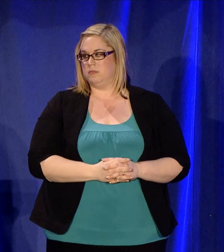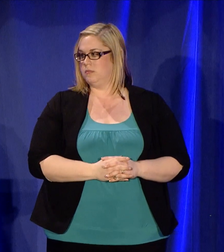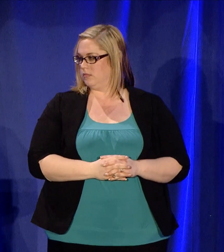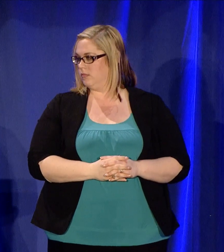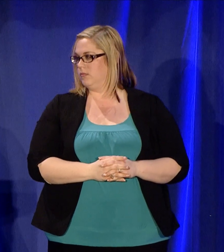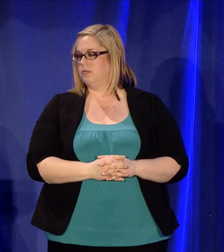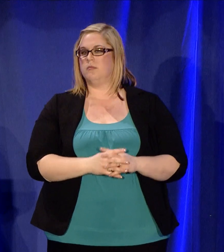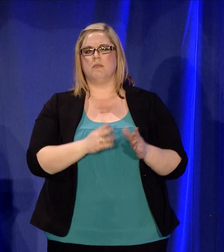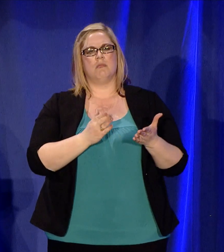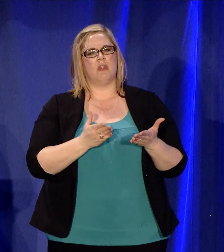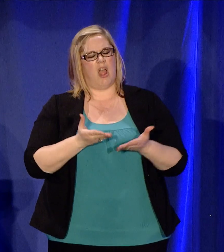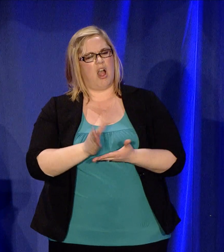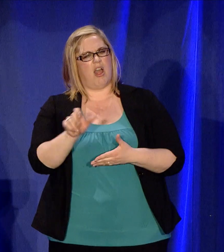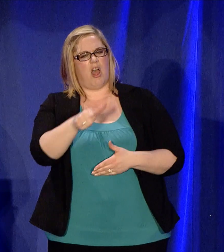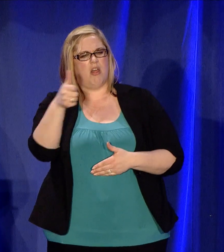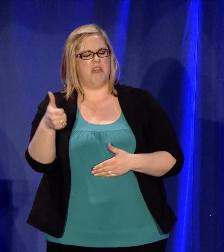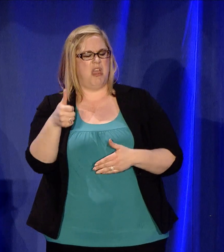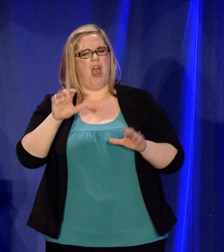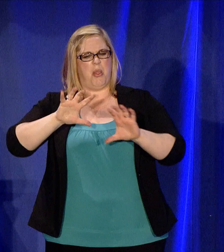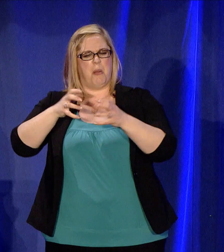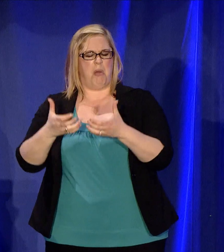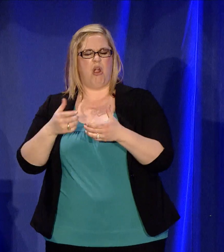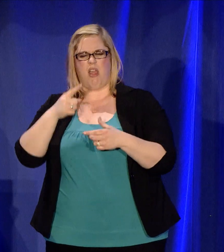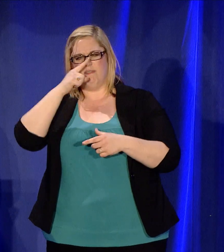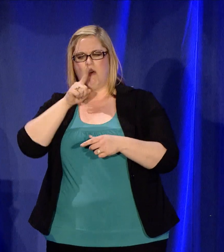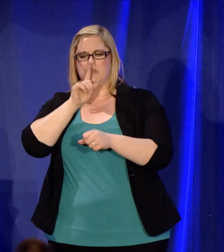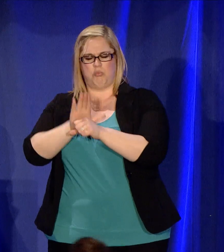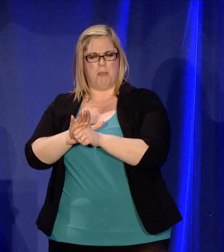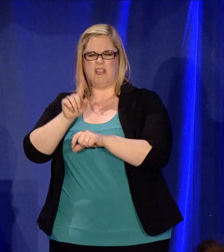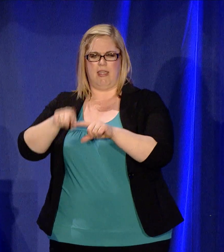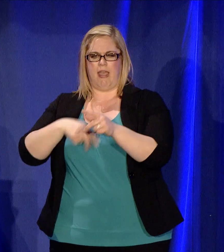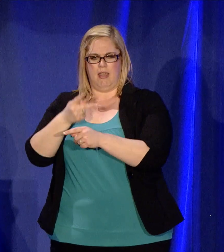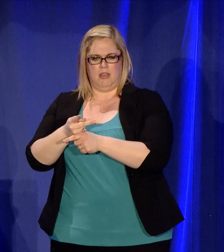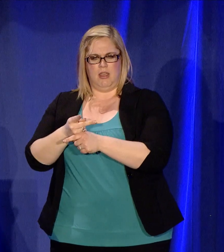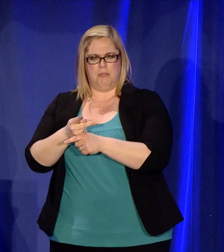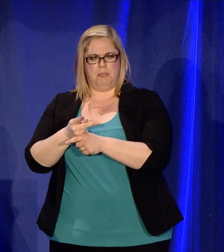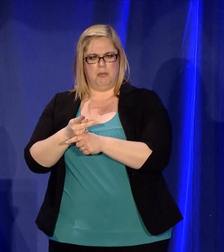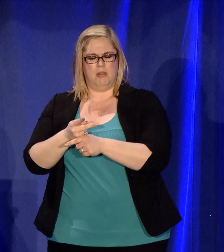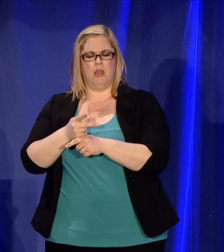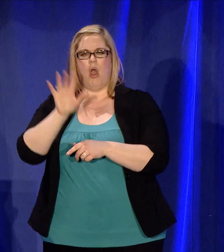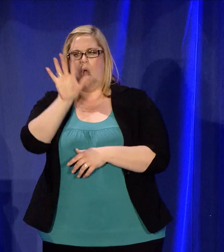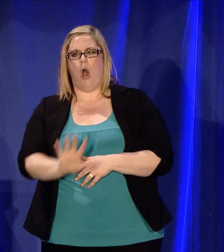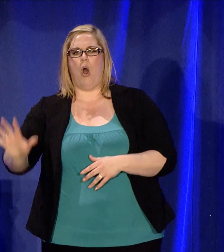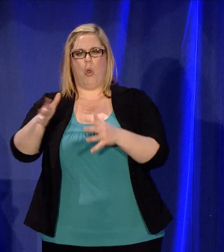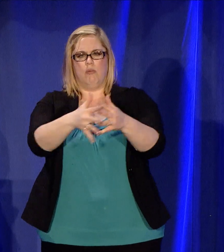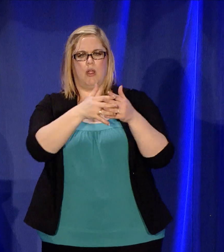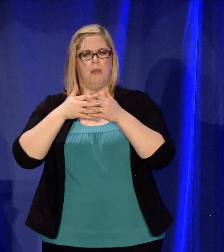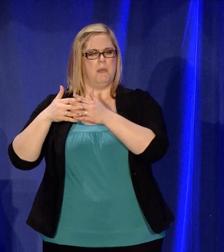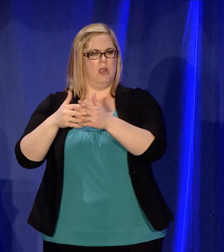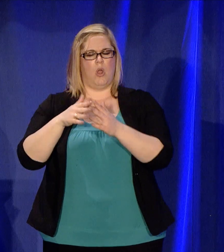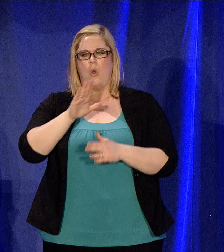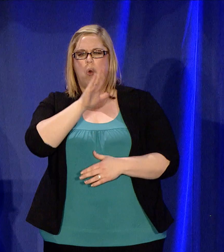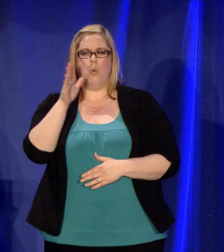Let the other party make false promises that they will never keep. The people asking that question all over America will never grow